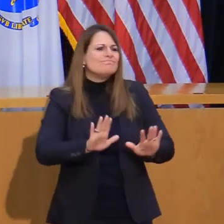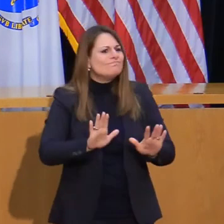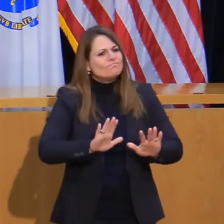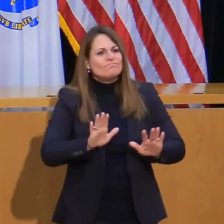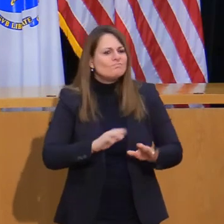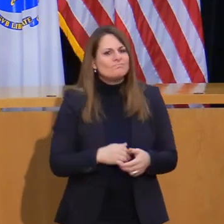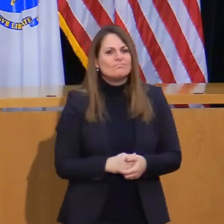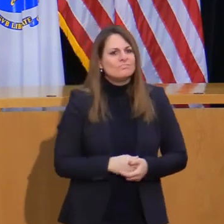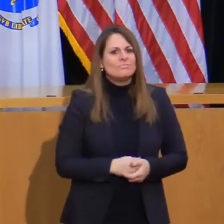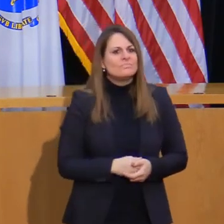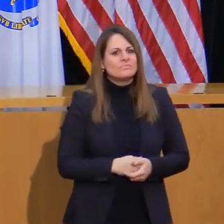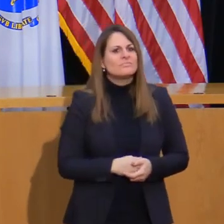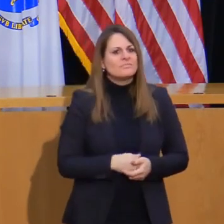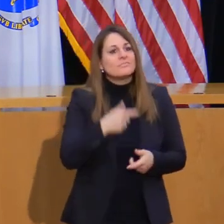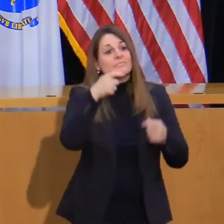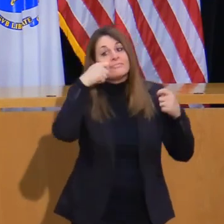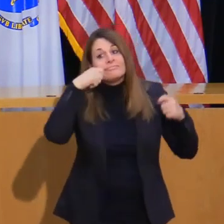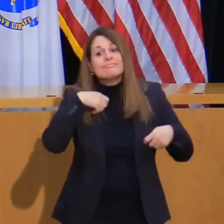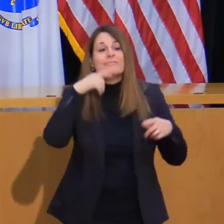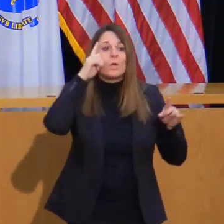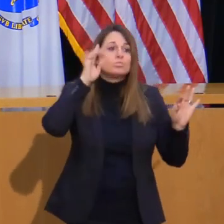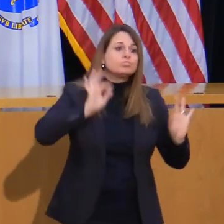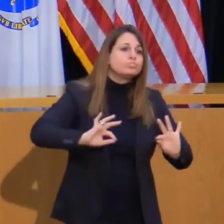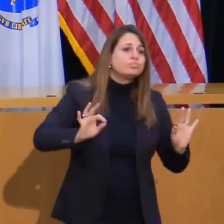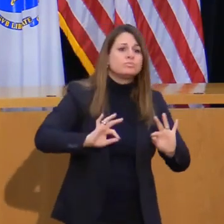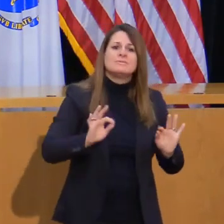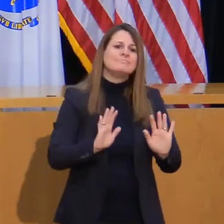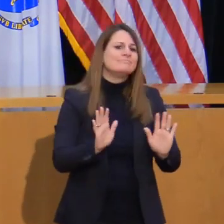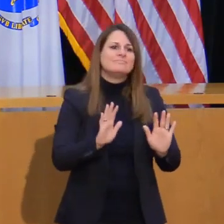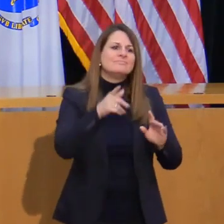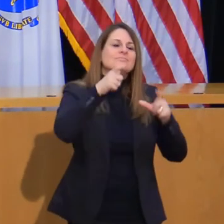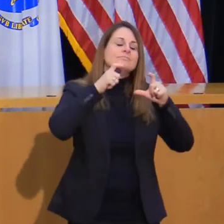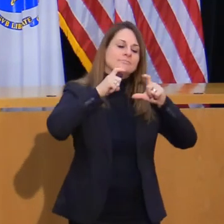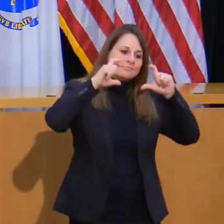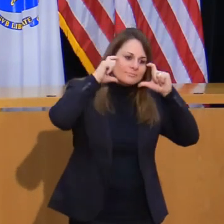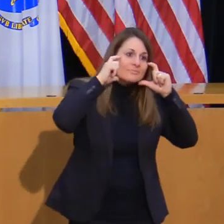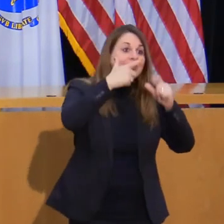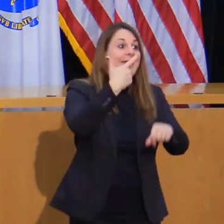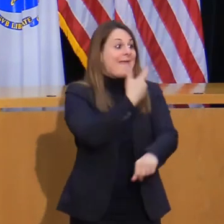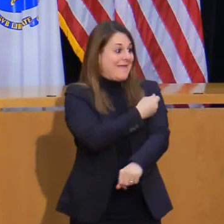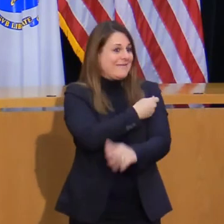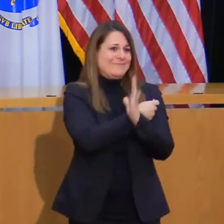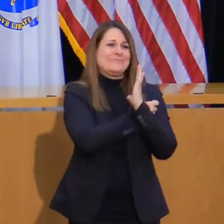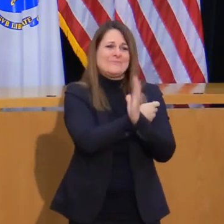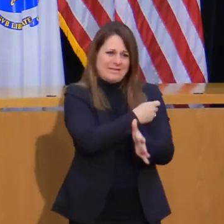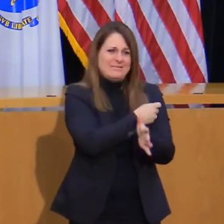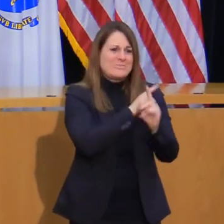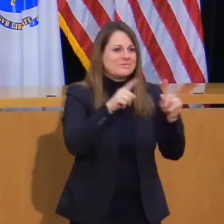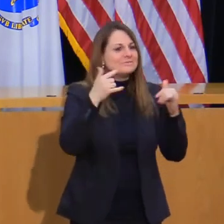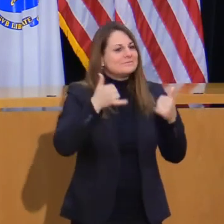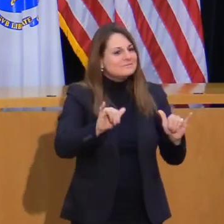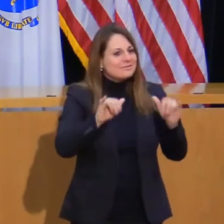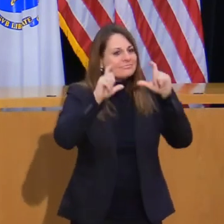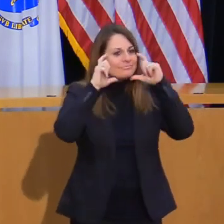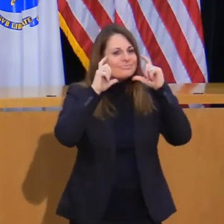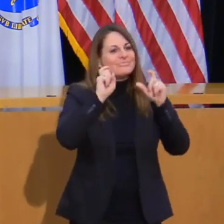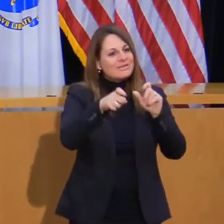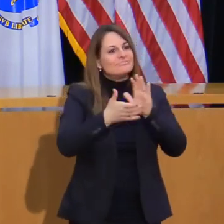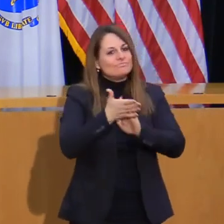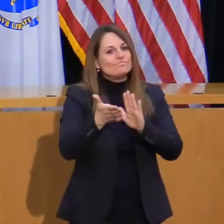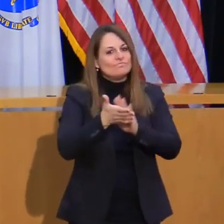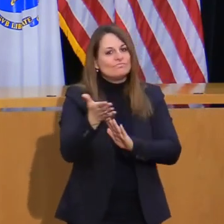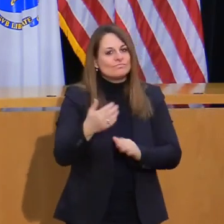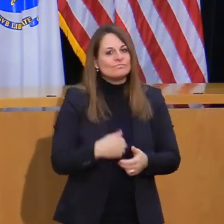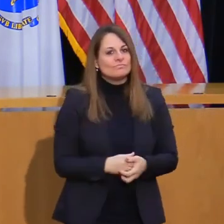guard down. We must continue to mask, be socially distant, and get tested when feeling ill or if we feel we've been